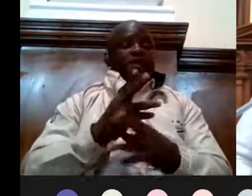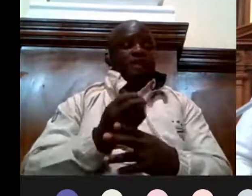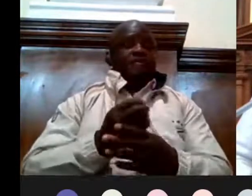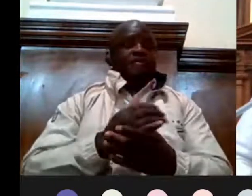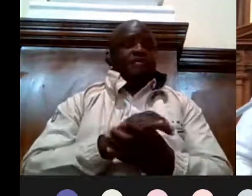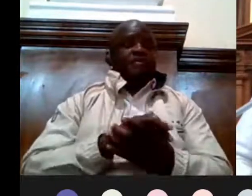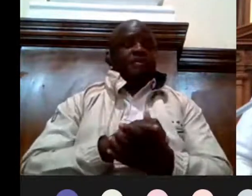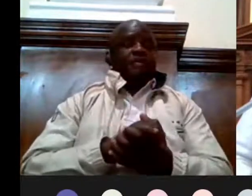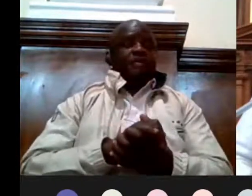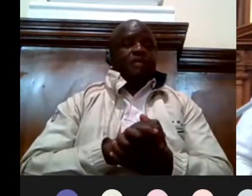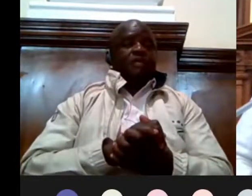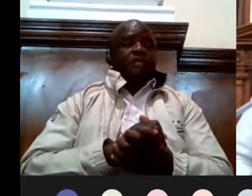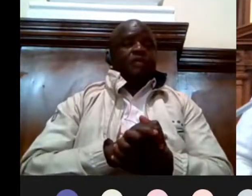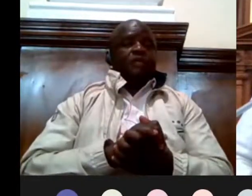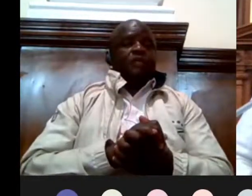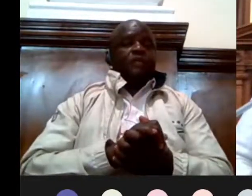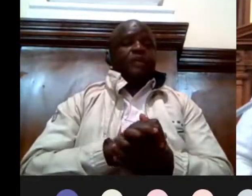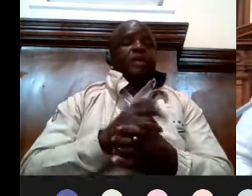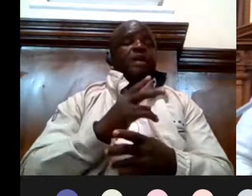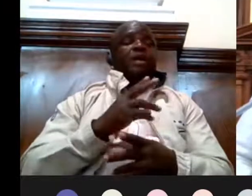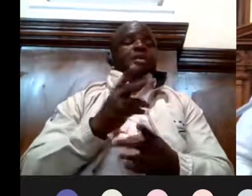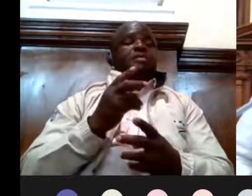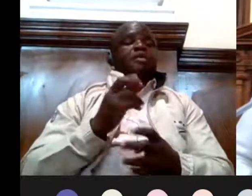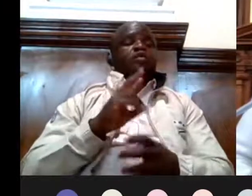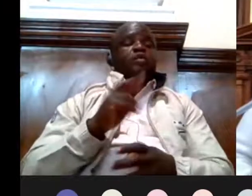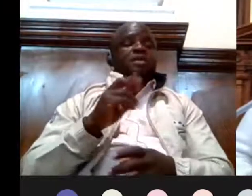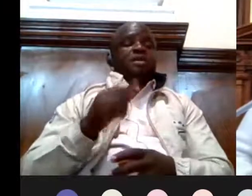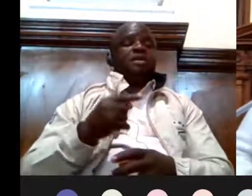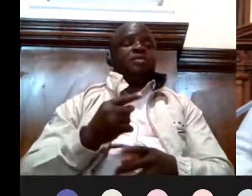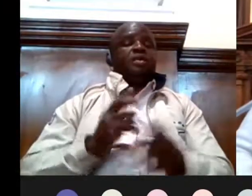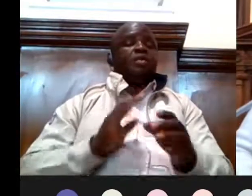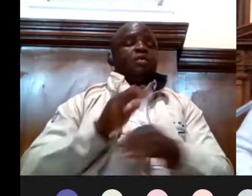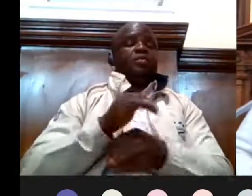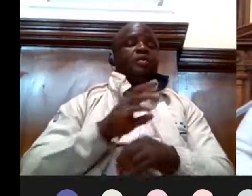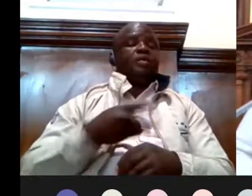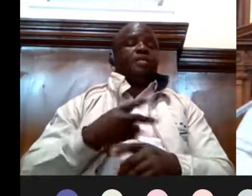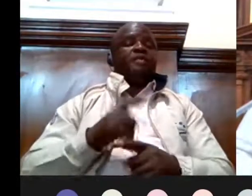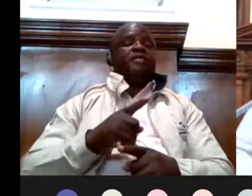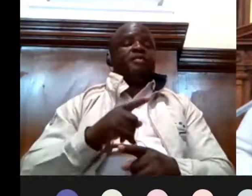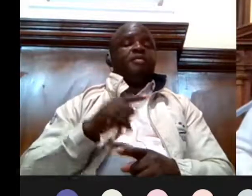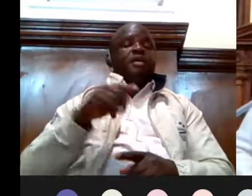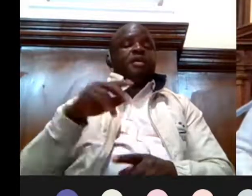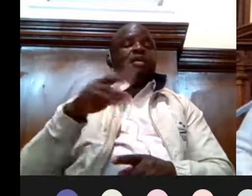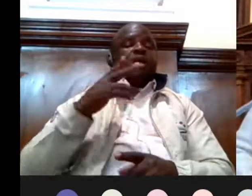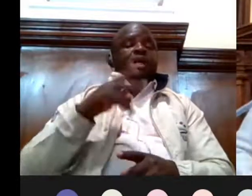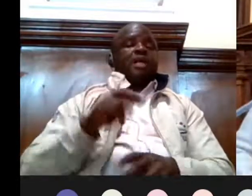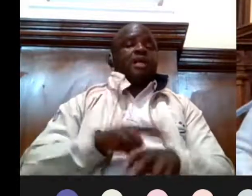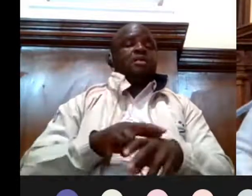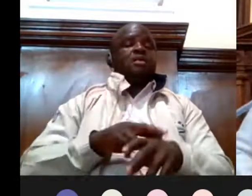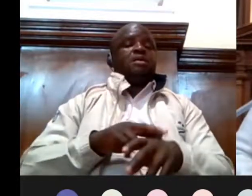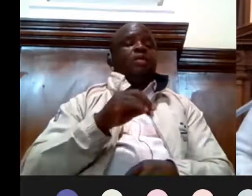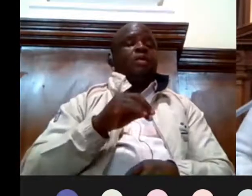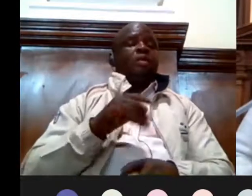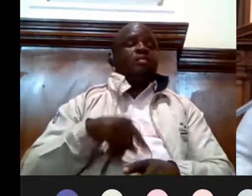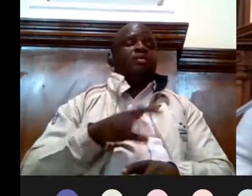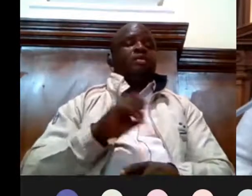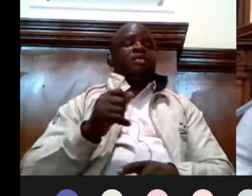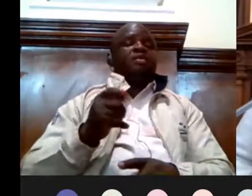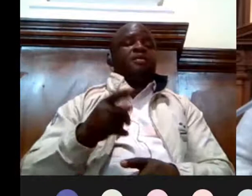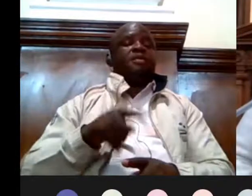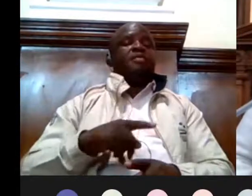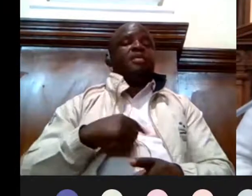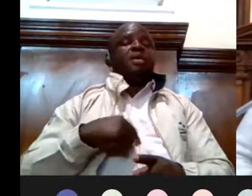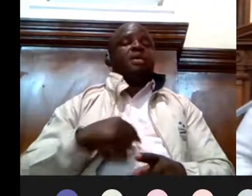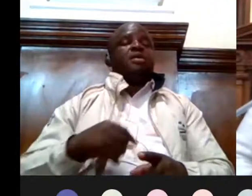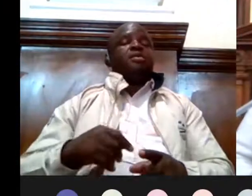to more than 20,000 women from all races and every corner of South Africa in solidarity with